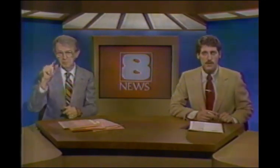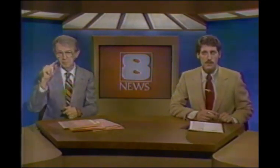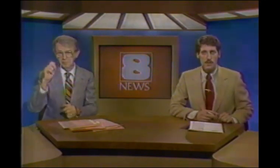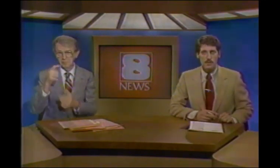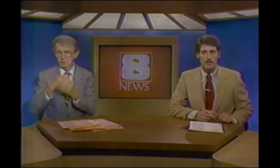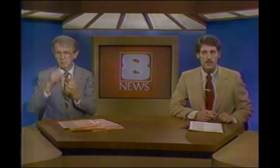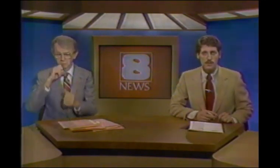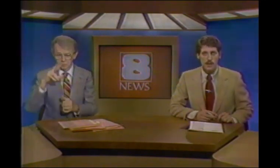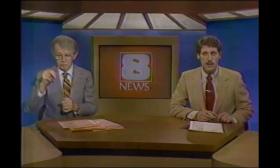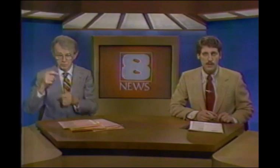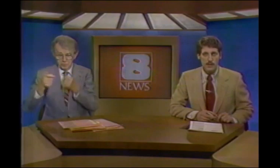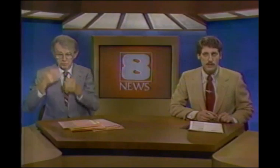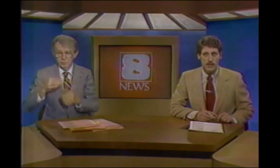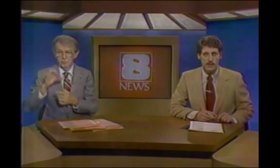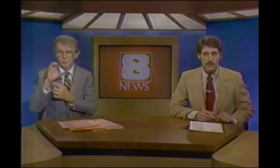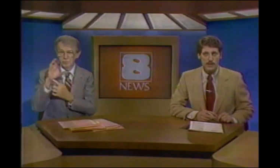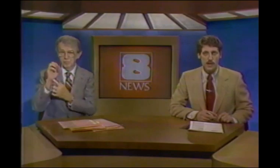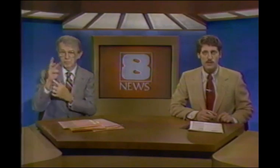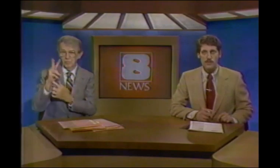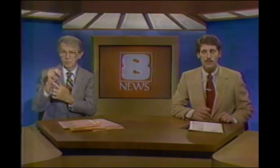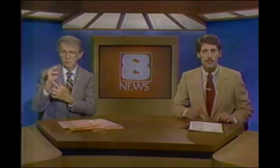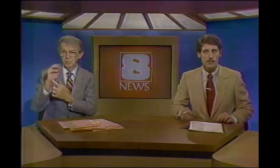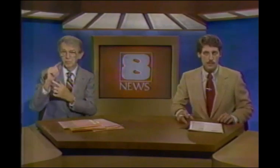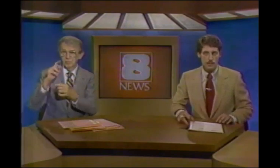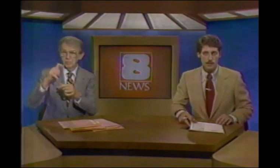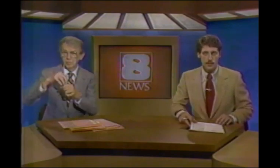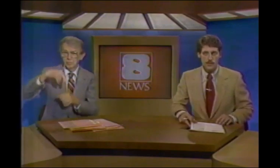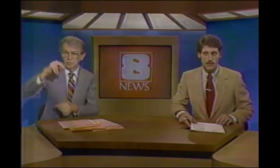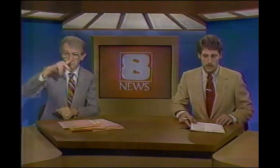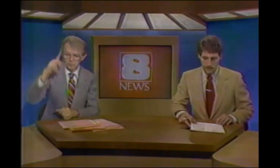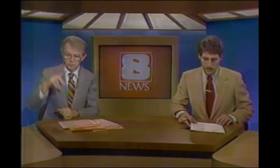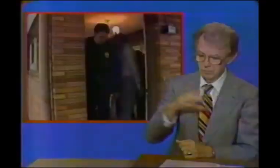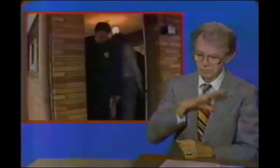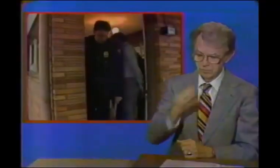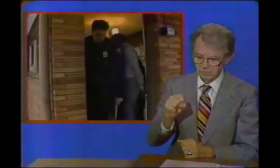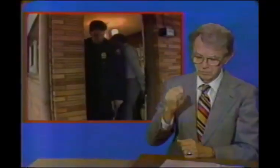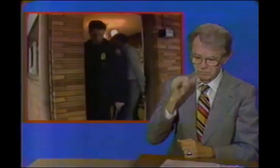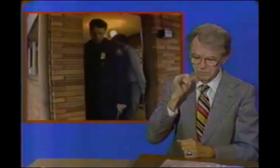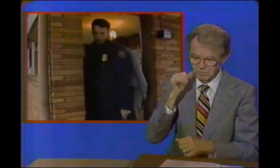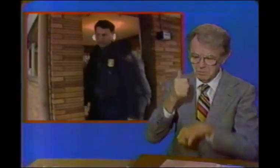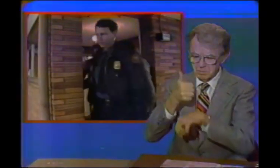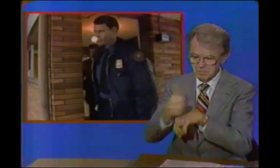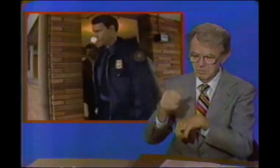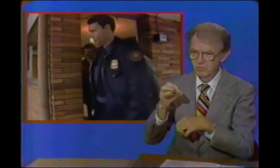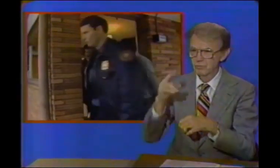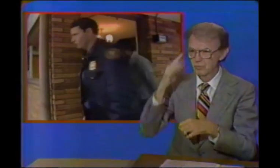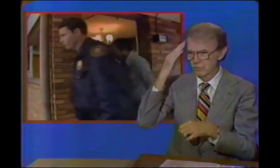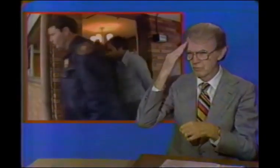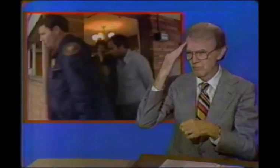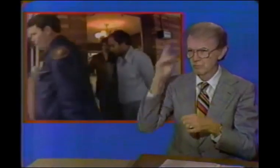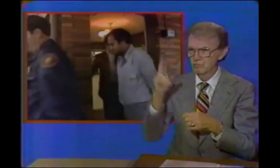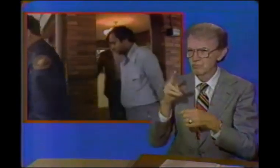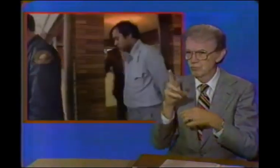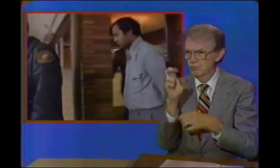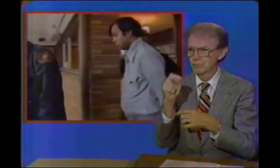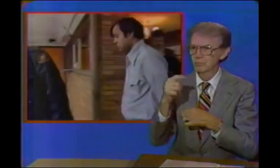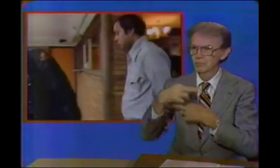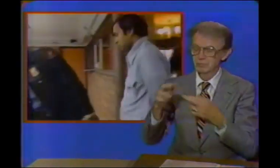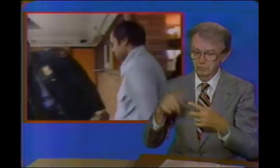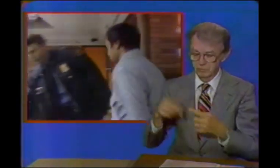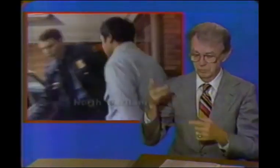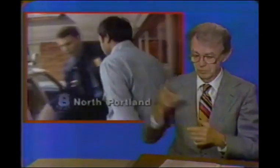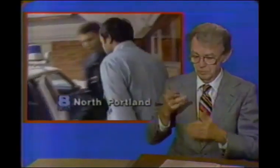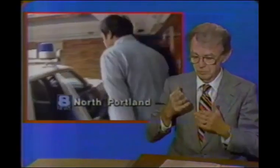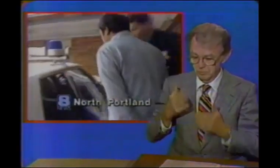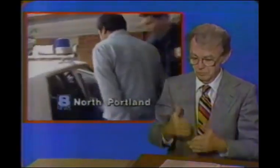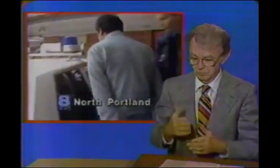of a North Portland motel have been arrested and charged with promoting prostitution. Nanindra and Jaira Patel, both 30 years old, are the managers